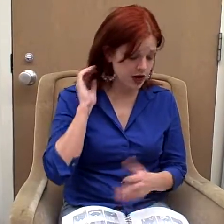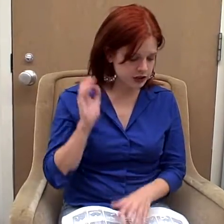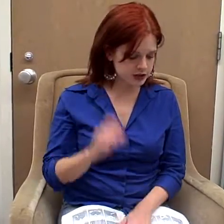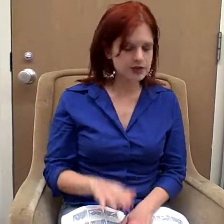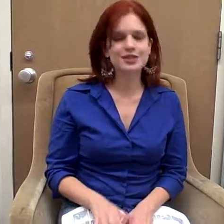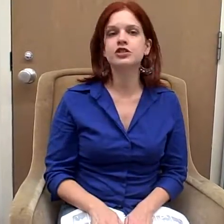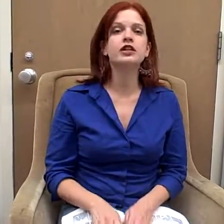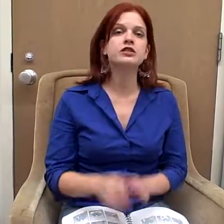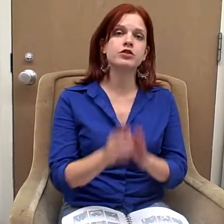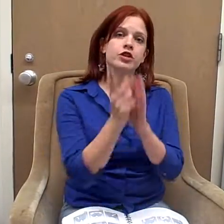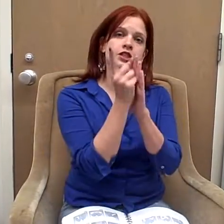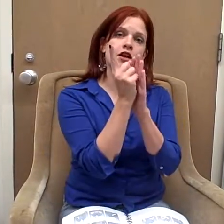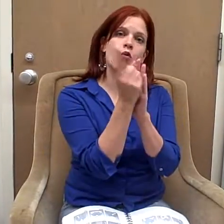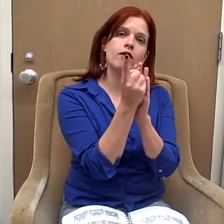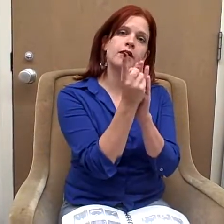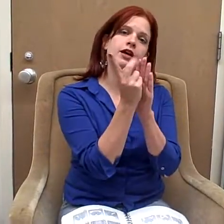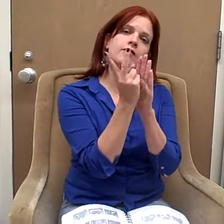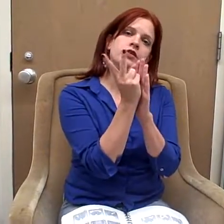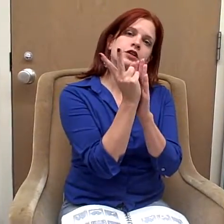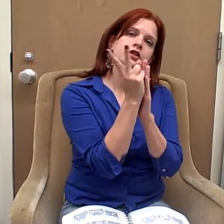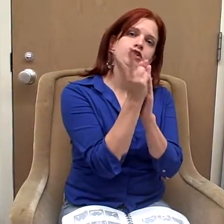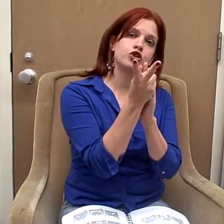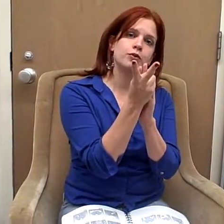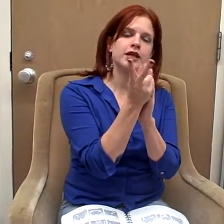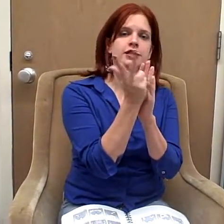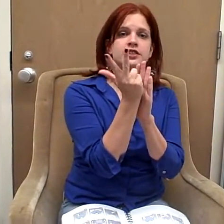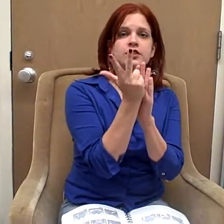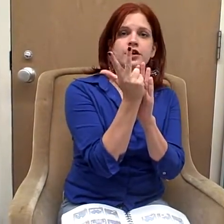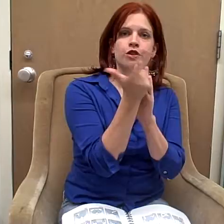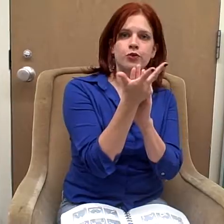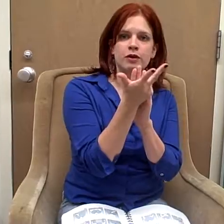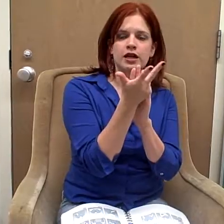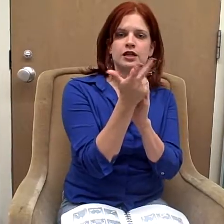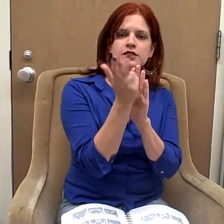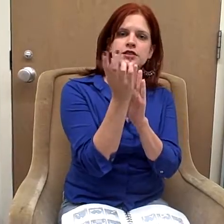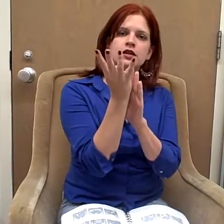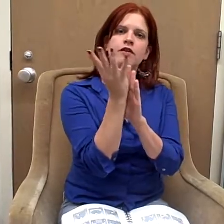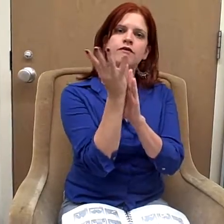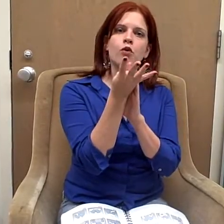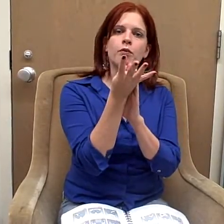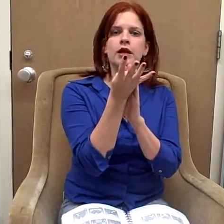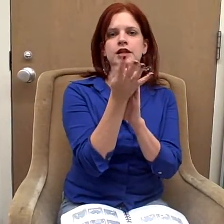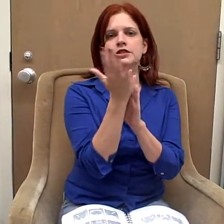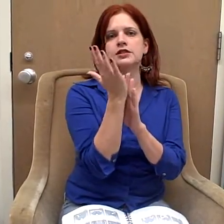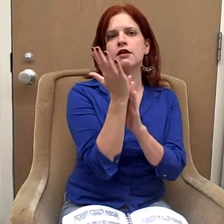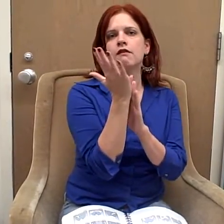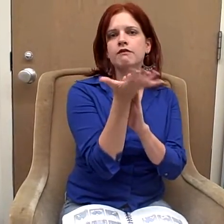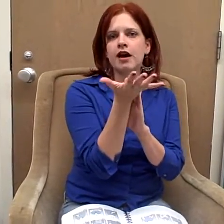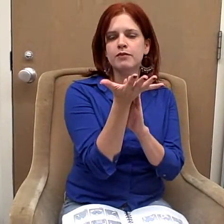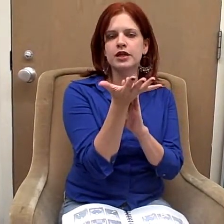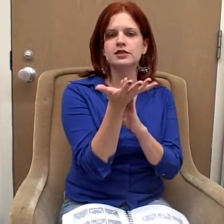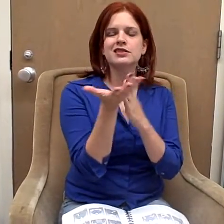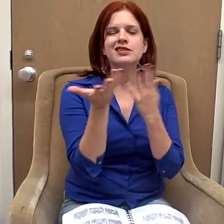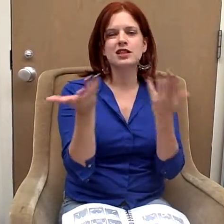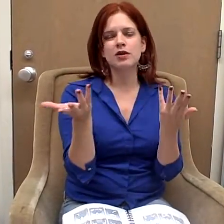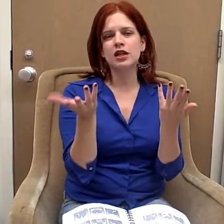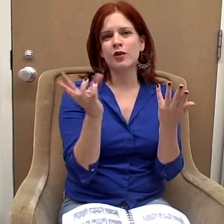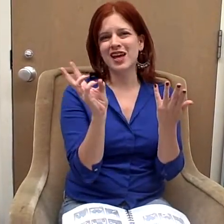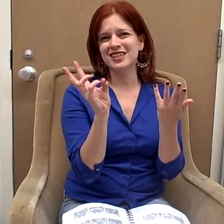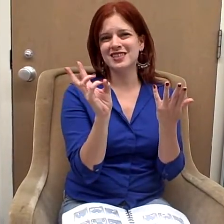contractions essentially. So you can say 1 minute, 2 minutes, 3 minutes, 4 minutes, 5 minutes. Typically when I get to